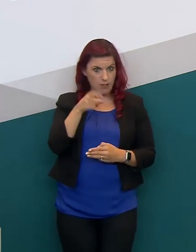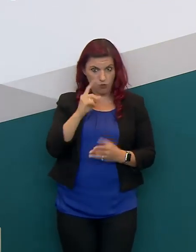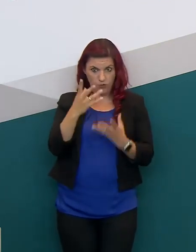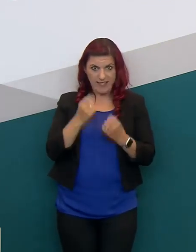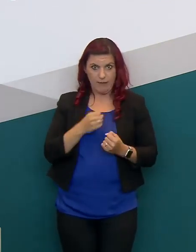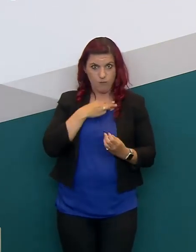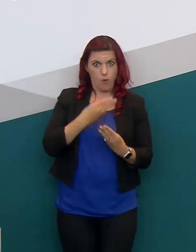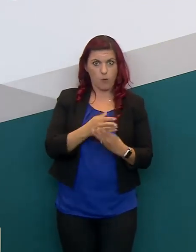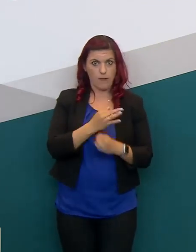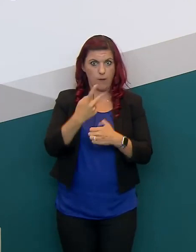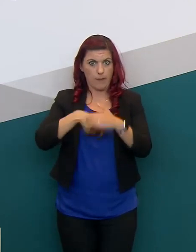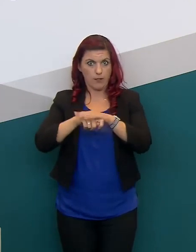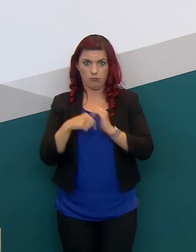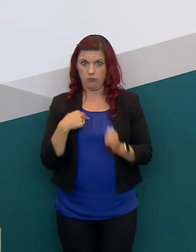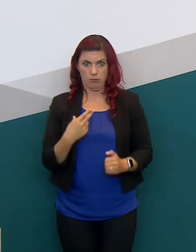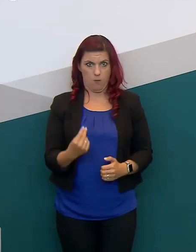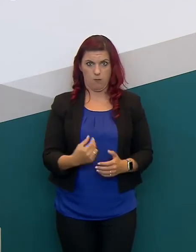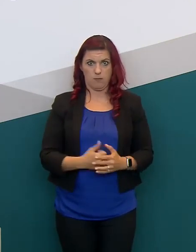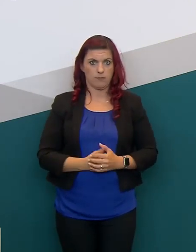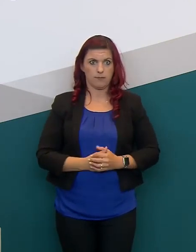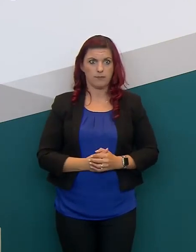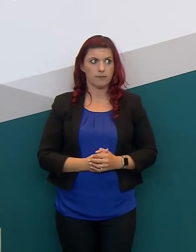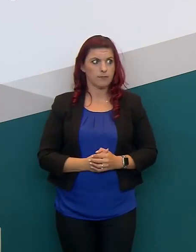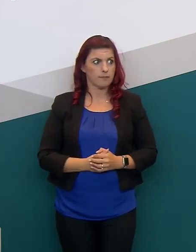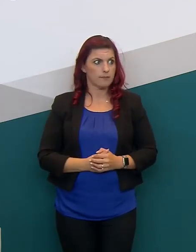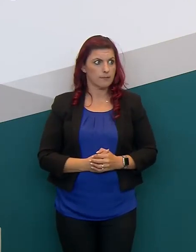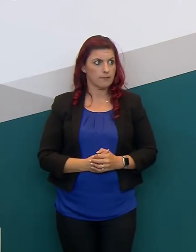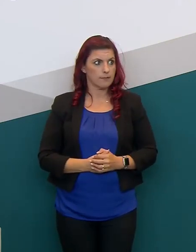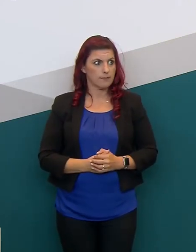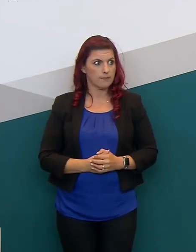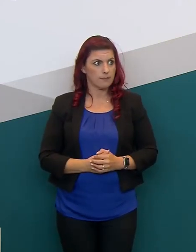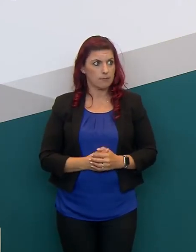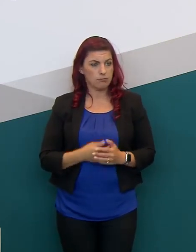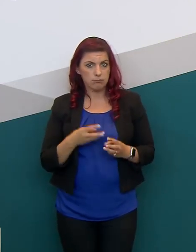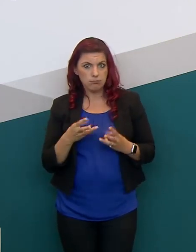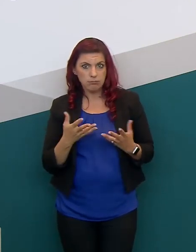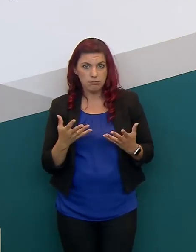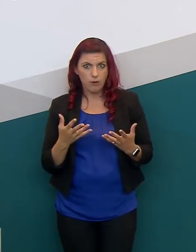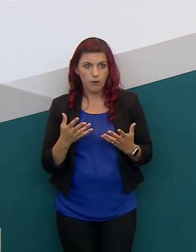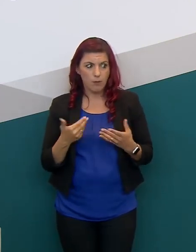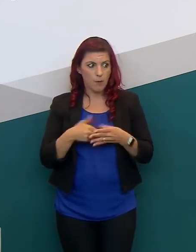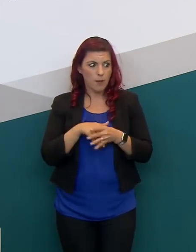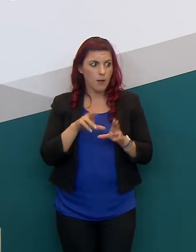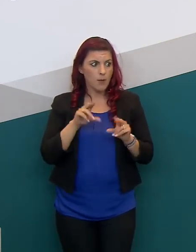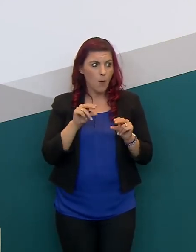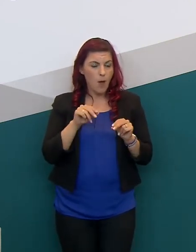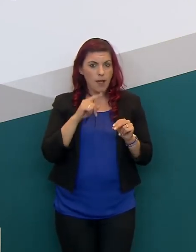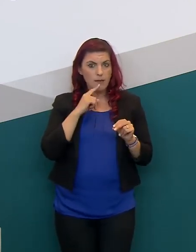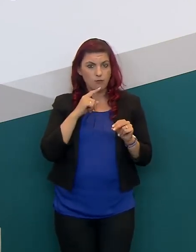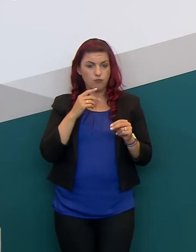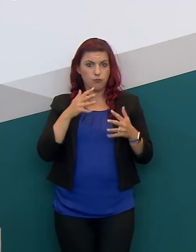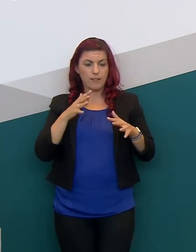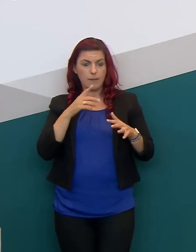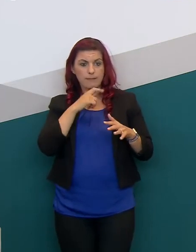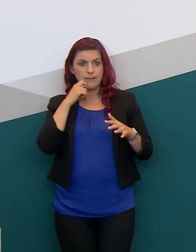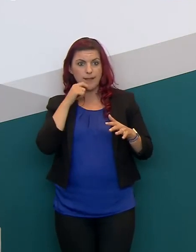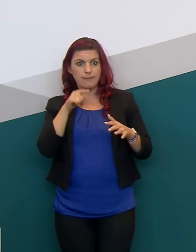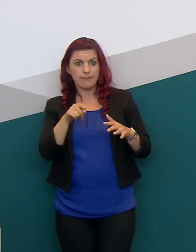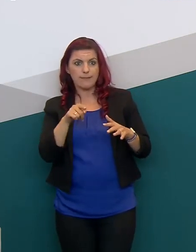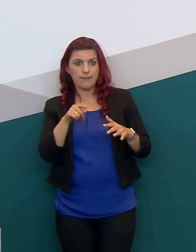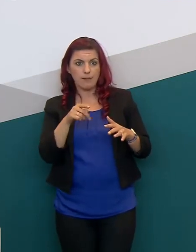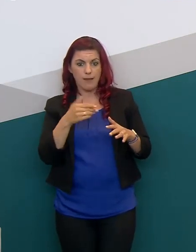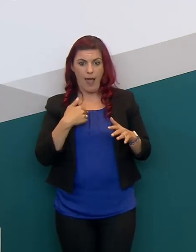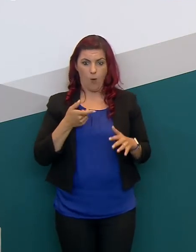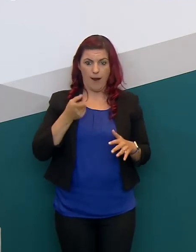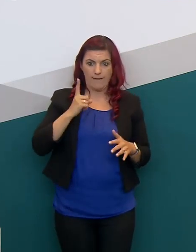things to NEFIT? No. Is that how the process would work in your view? It's perfectly reasonable that core advice and